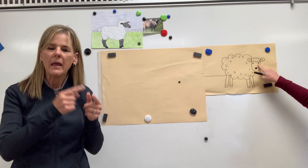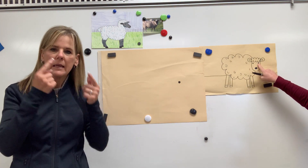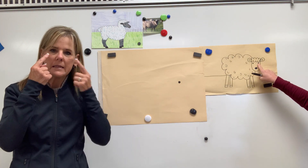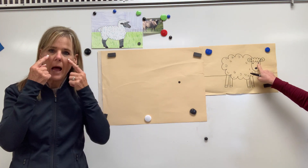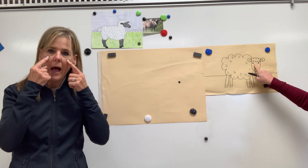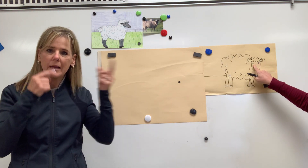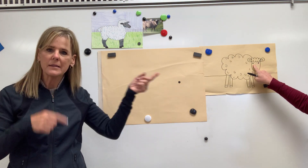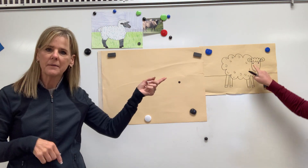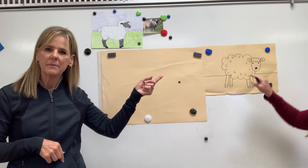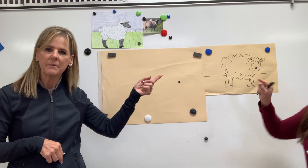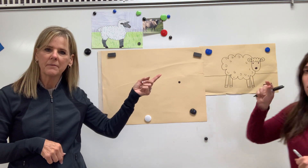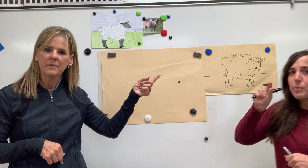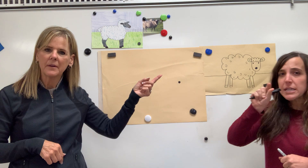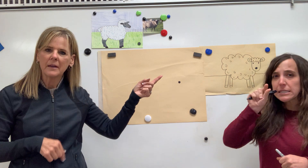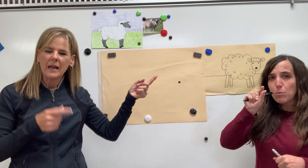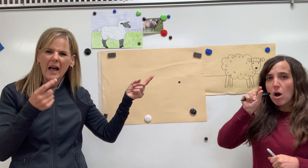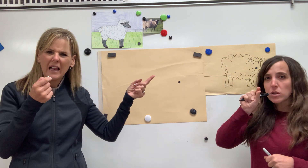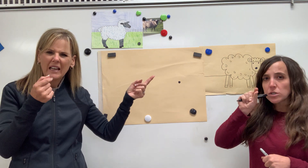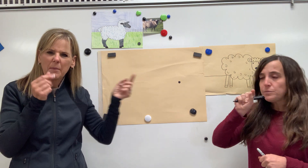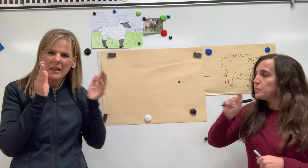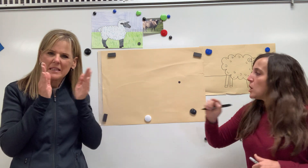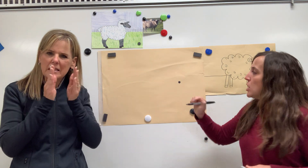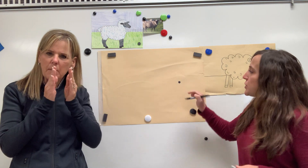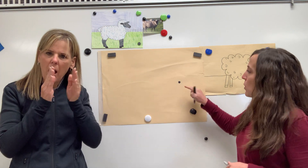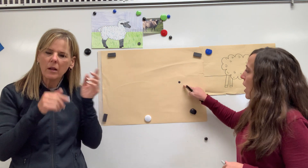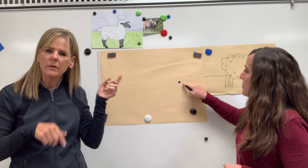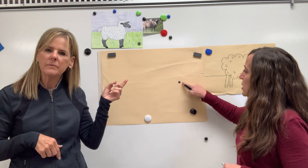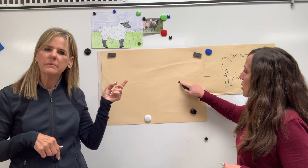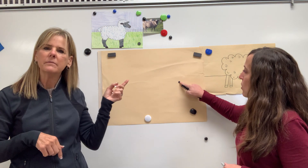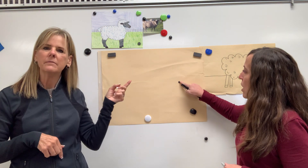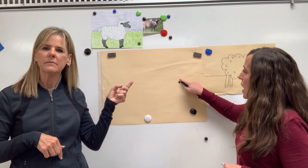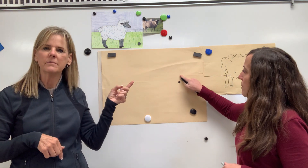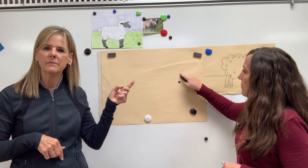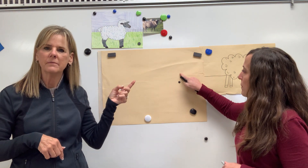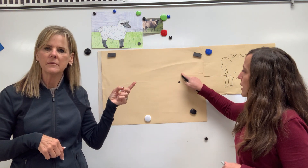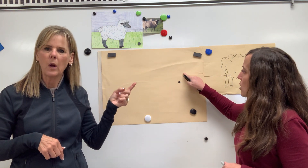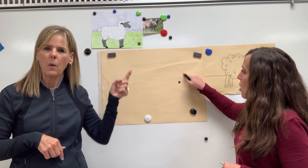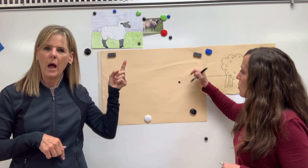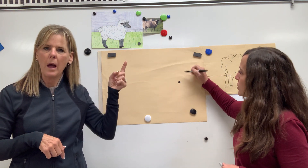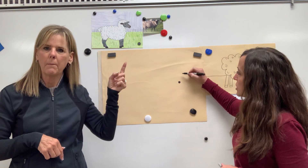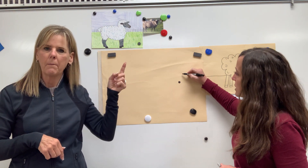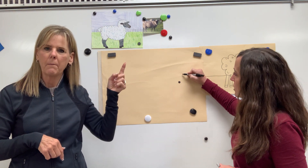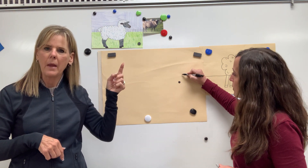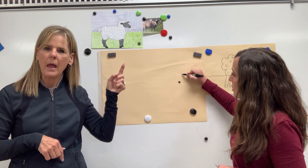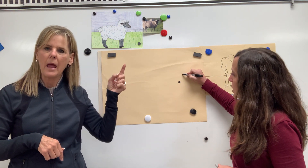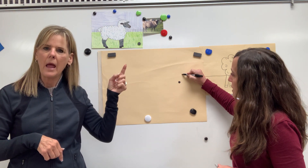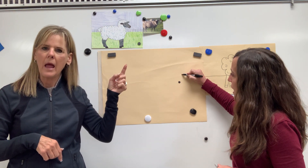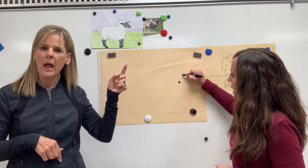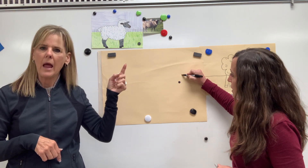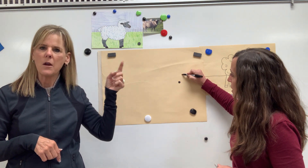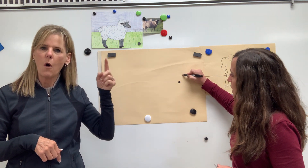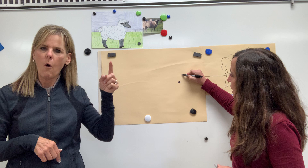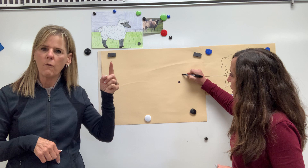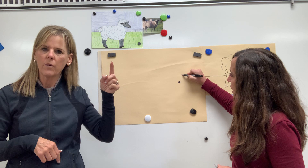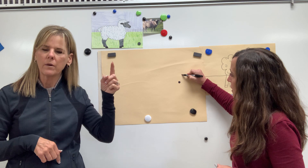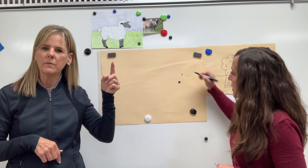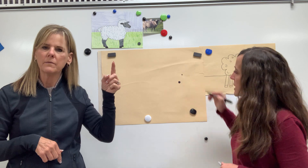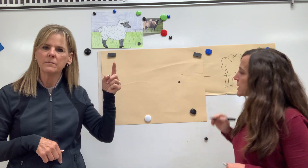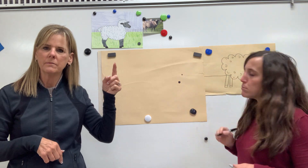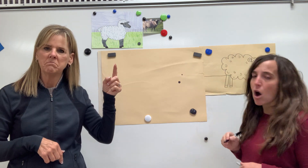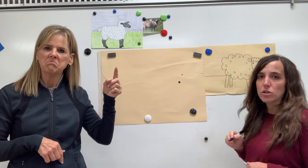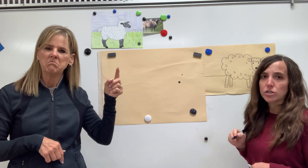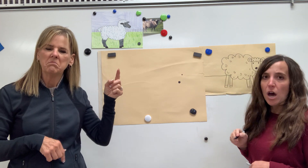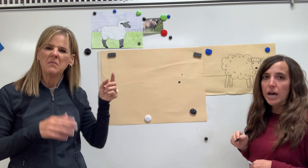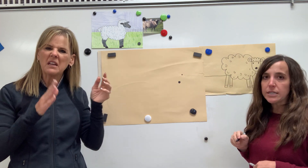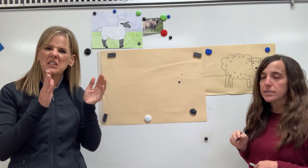eyes. Look, the eyes are a little bit smaller. So I'm going to go up and over just a little bit on one side, make